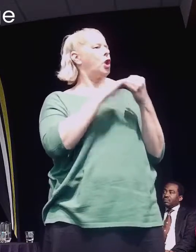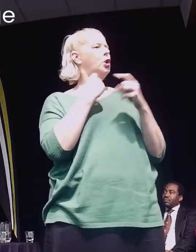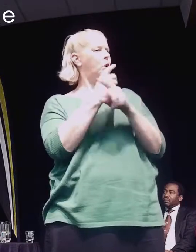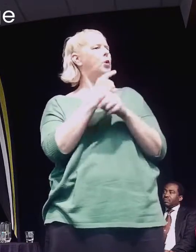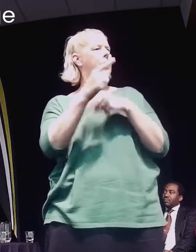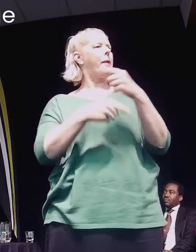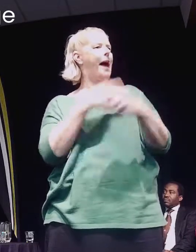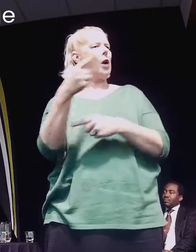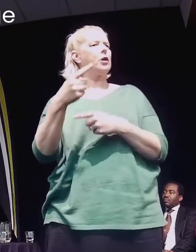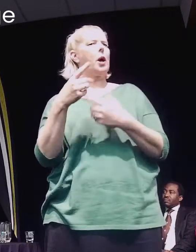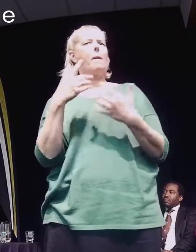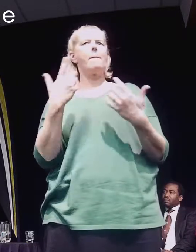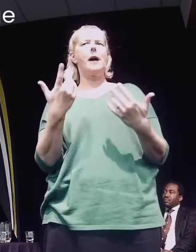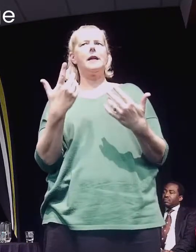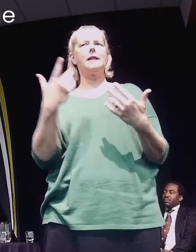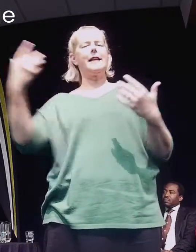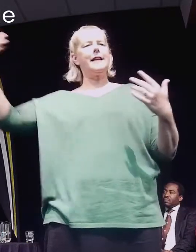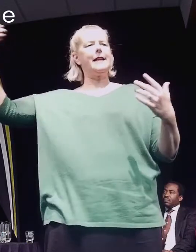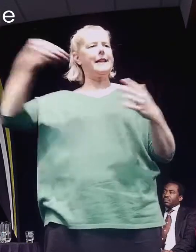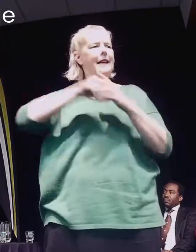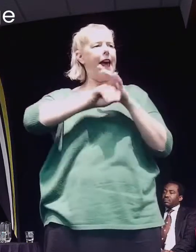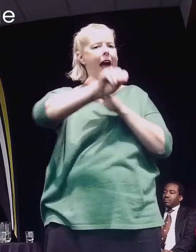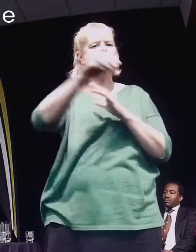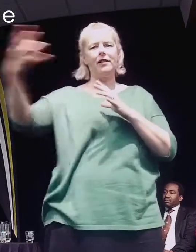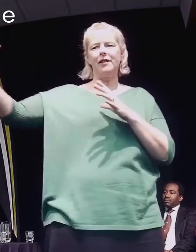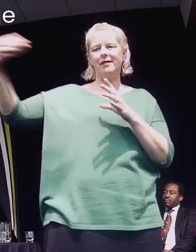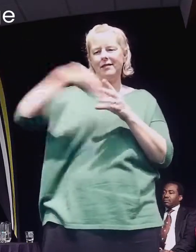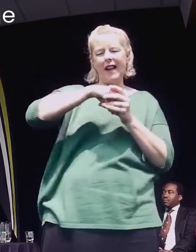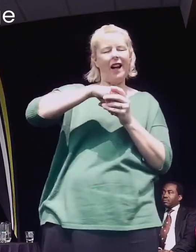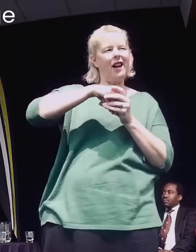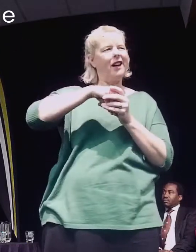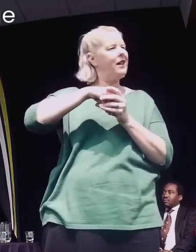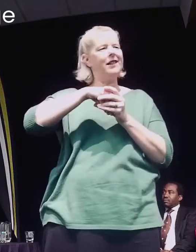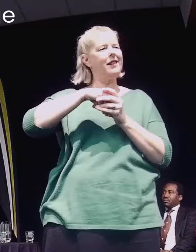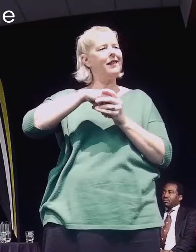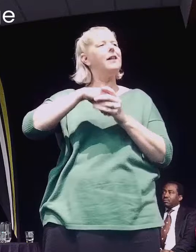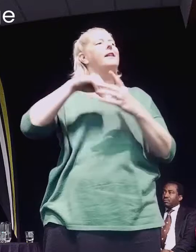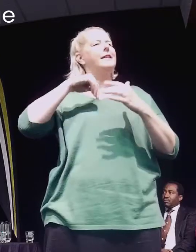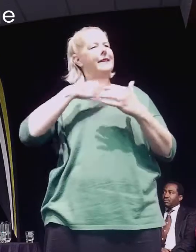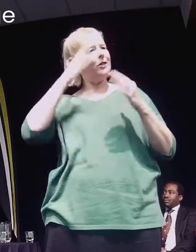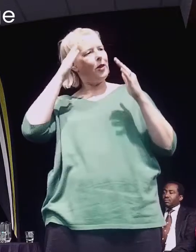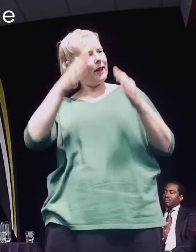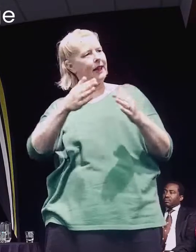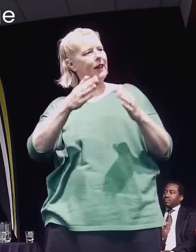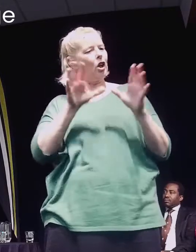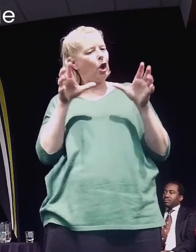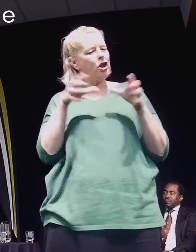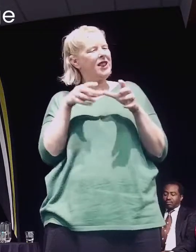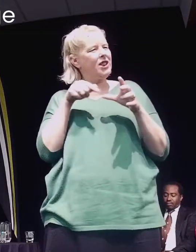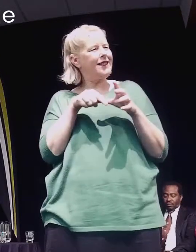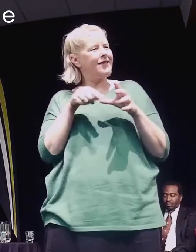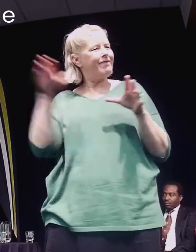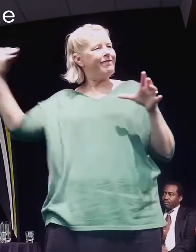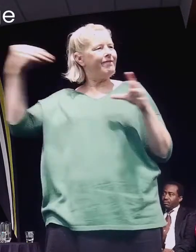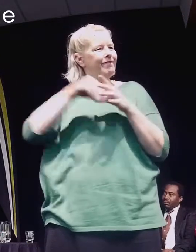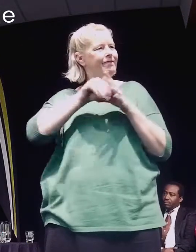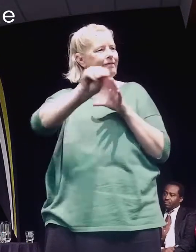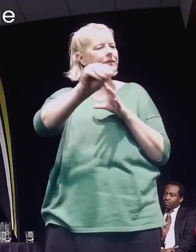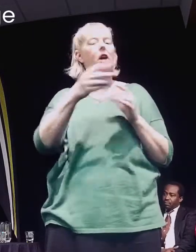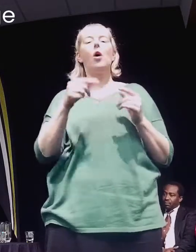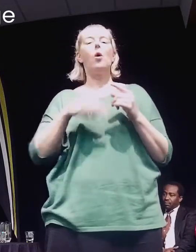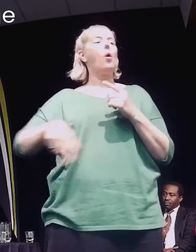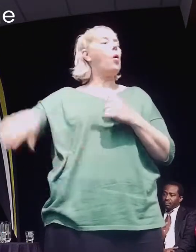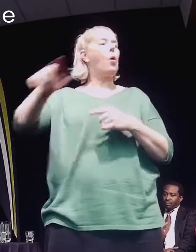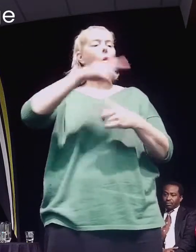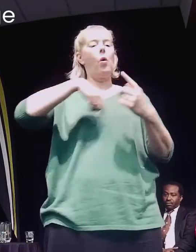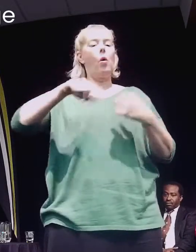congestion, please, let's get that addressed and making sure that we have the inflow and outflow of all materials, raw